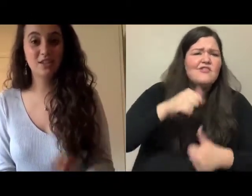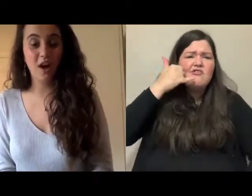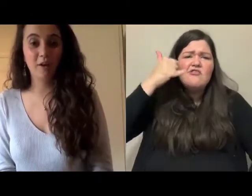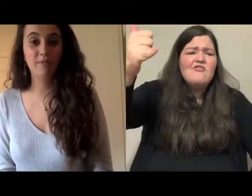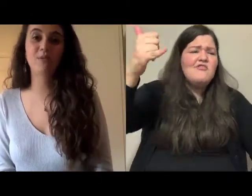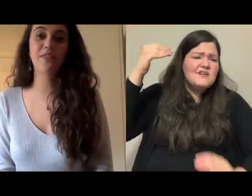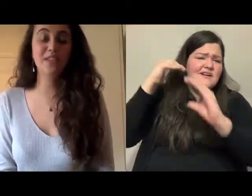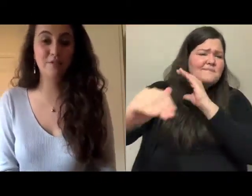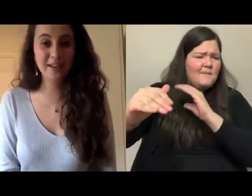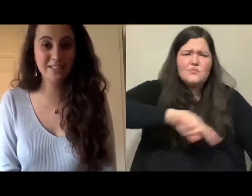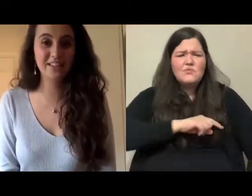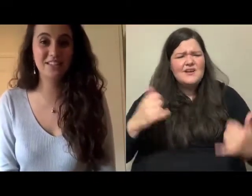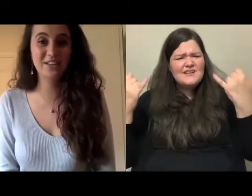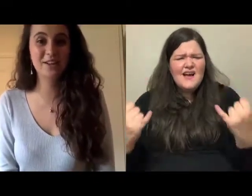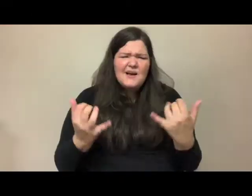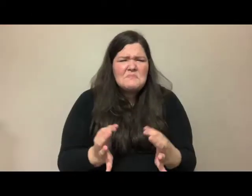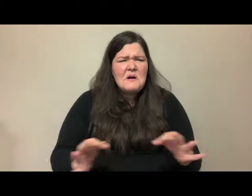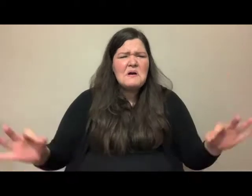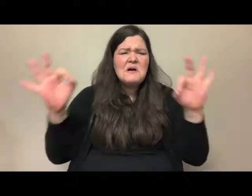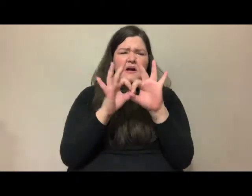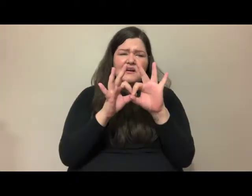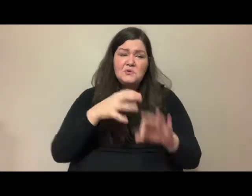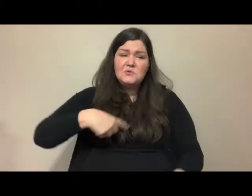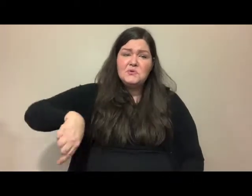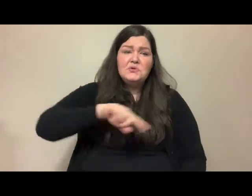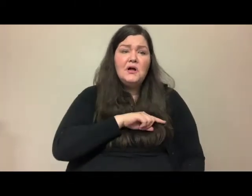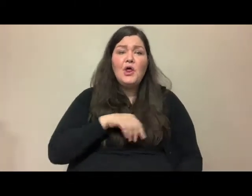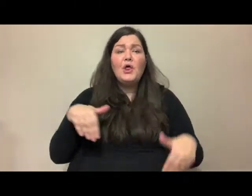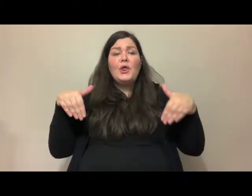doesn't stop with self-isolation.